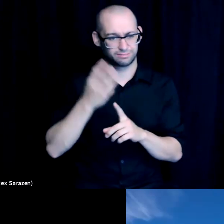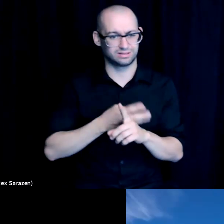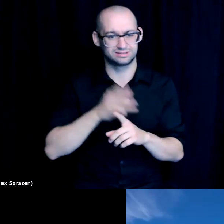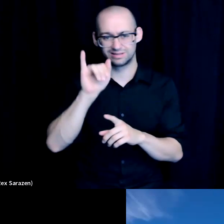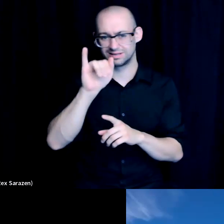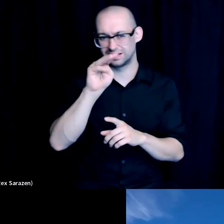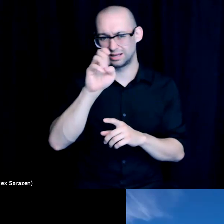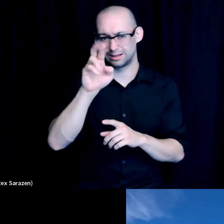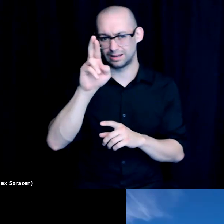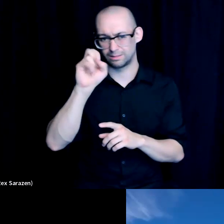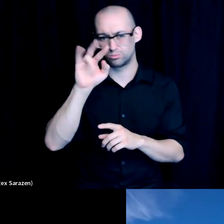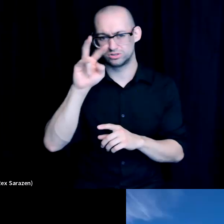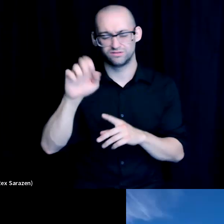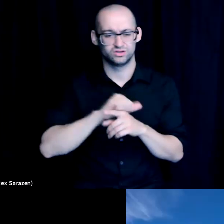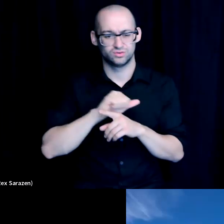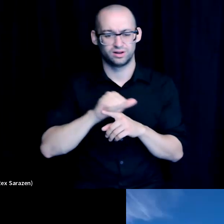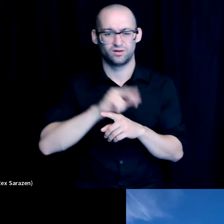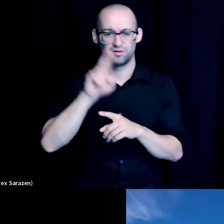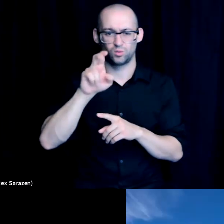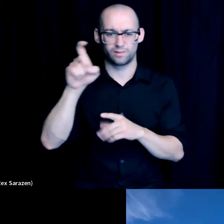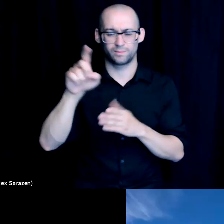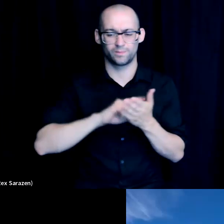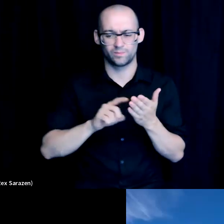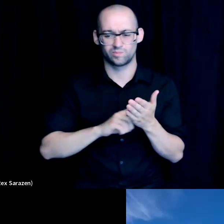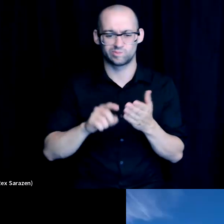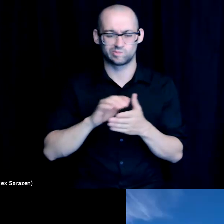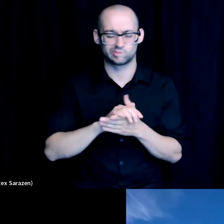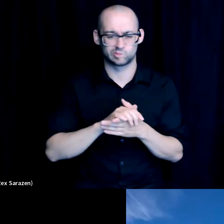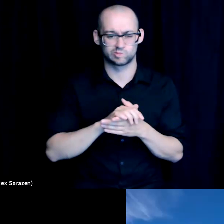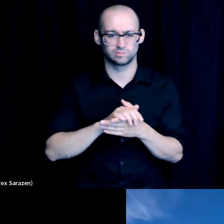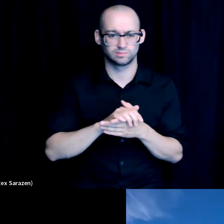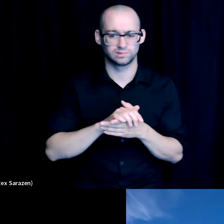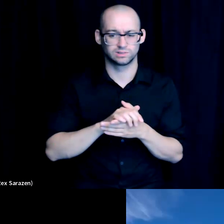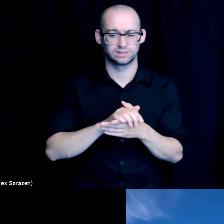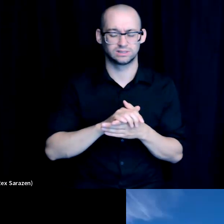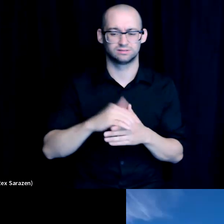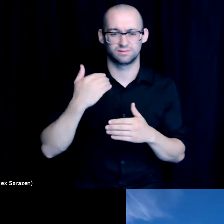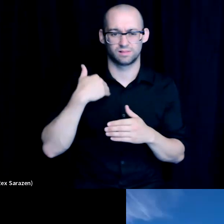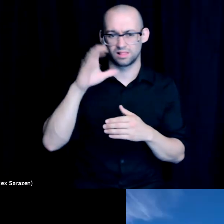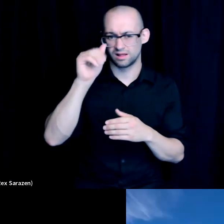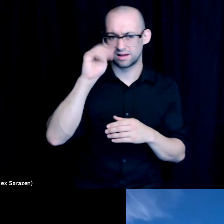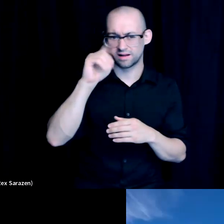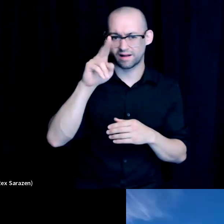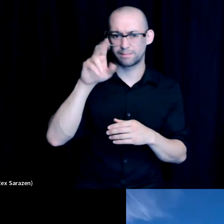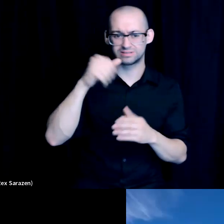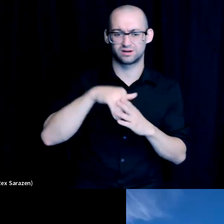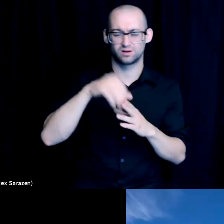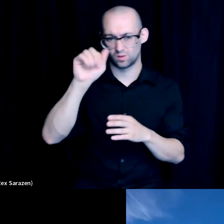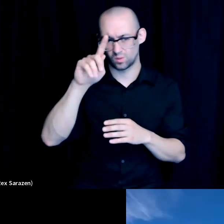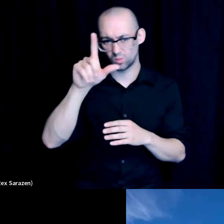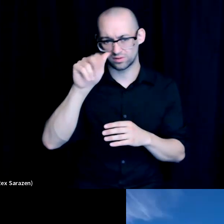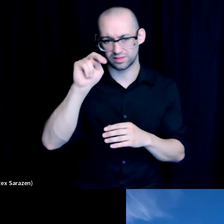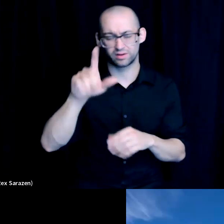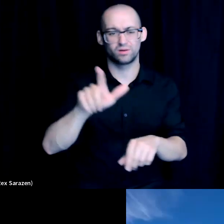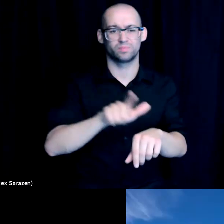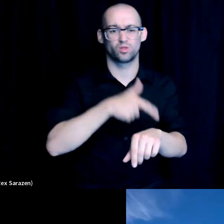in either B2B sales or UX design. We have our campus in Oakland. We have a campus in Long